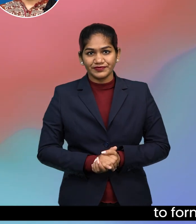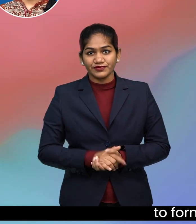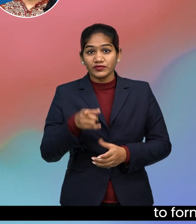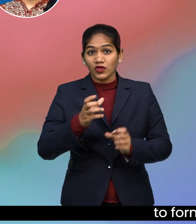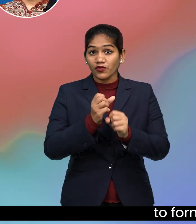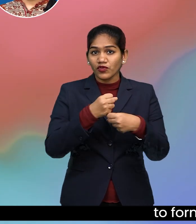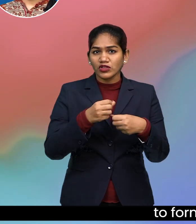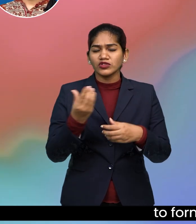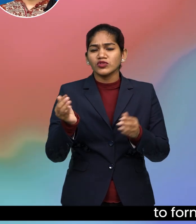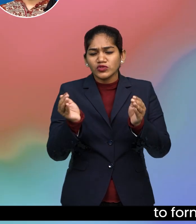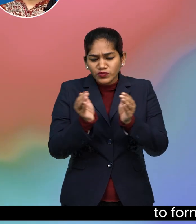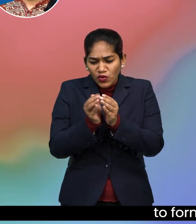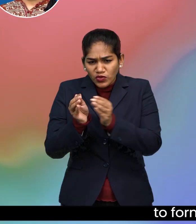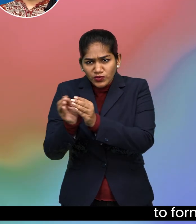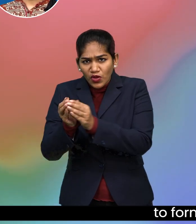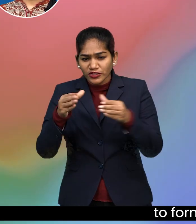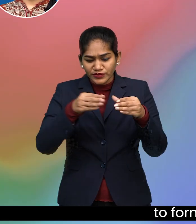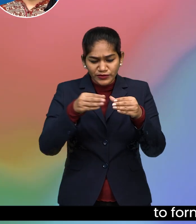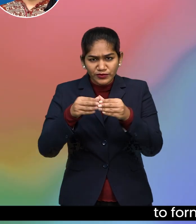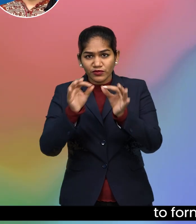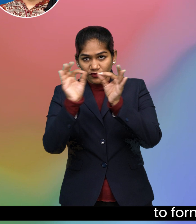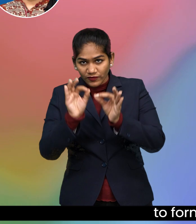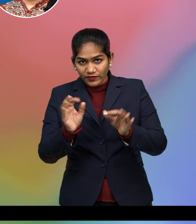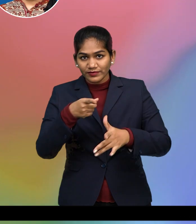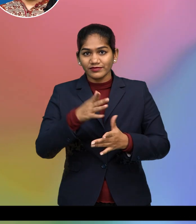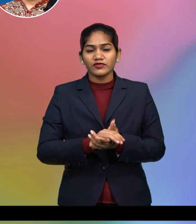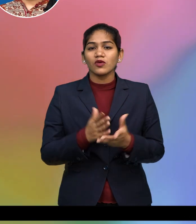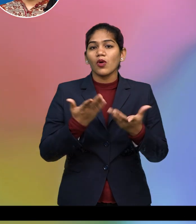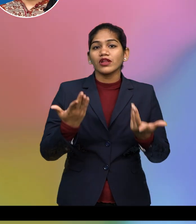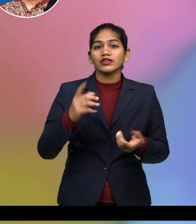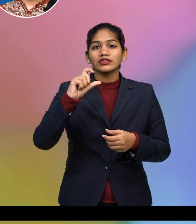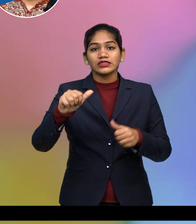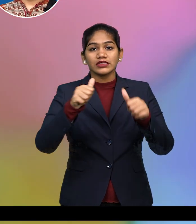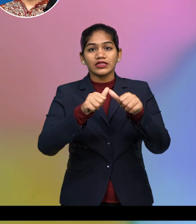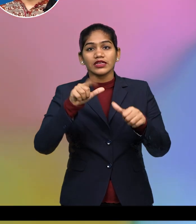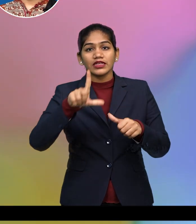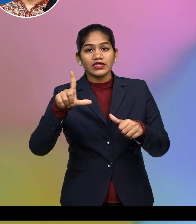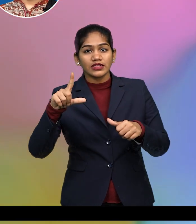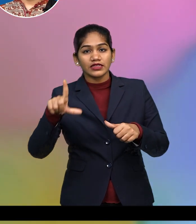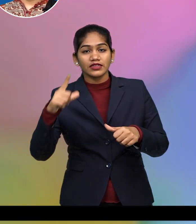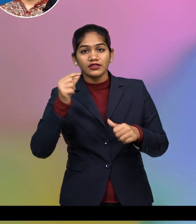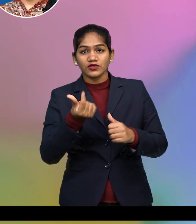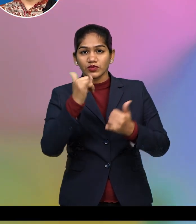to form a small group of cells or callus.